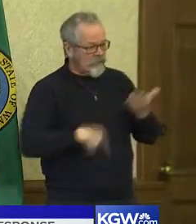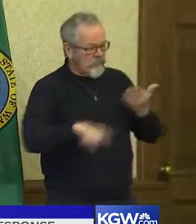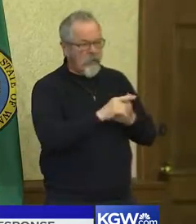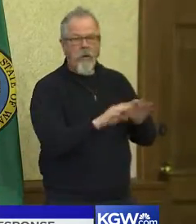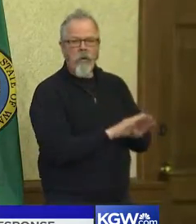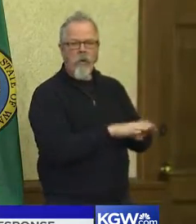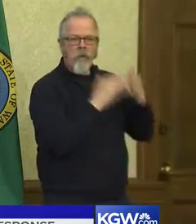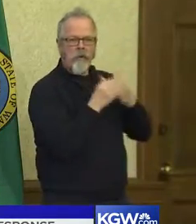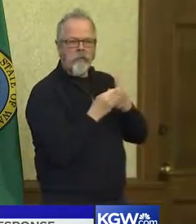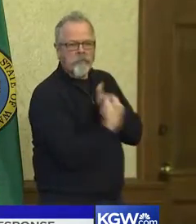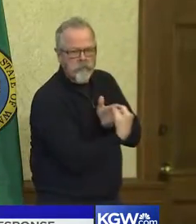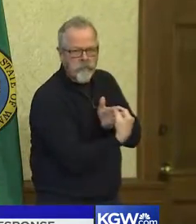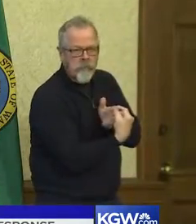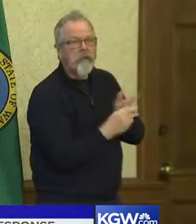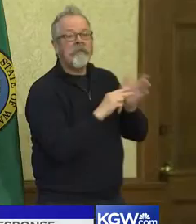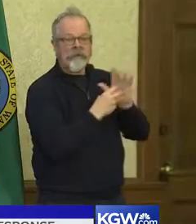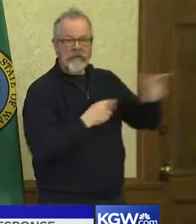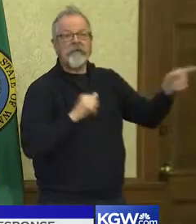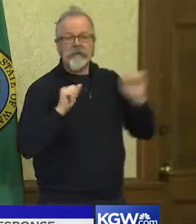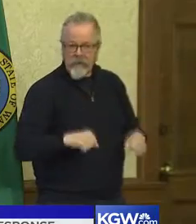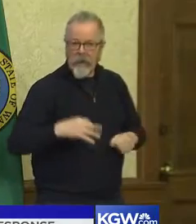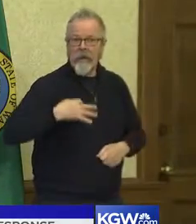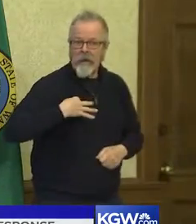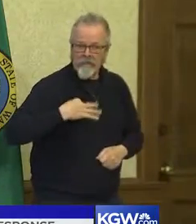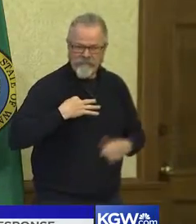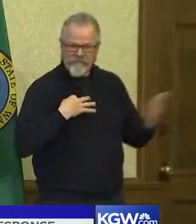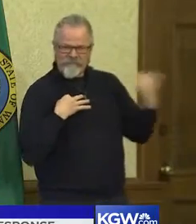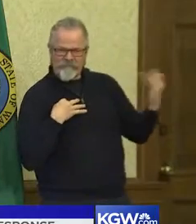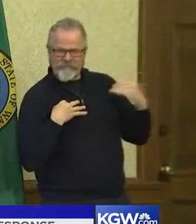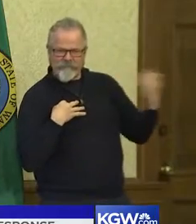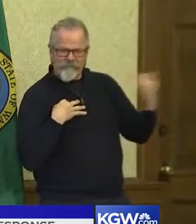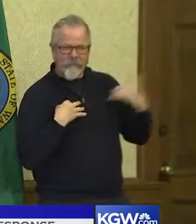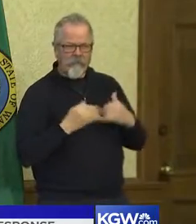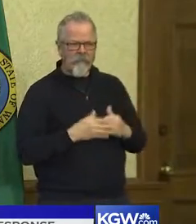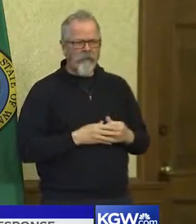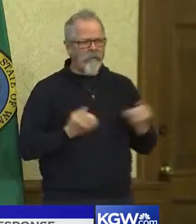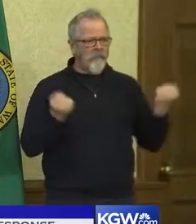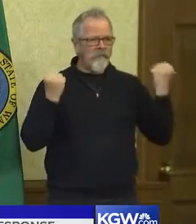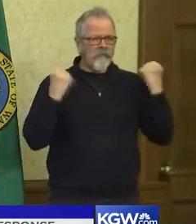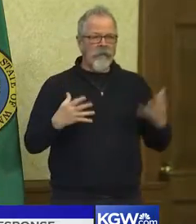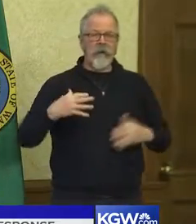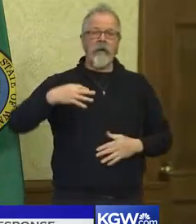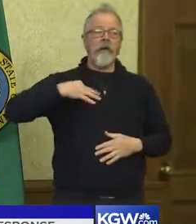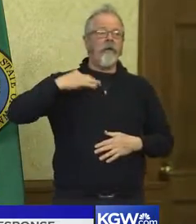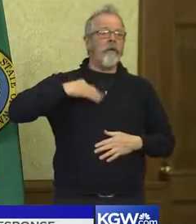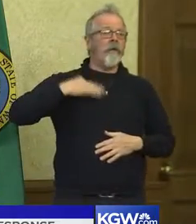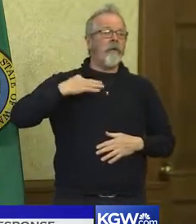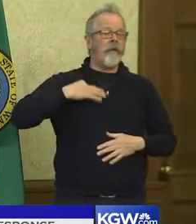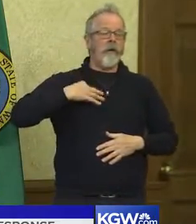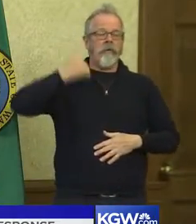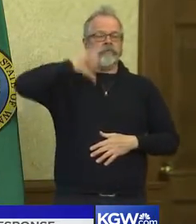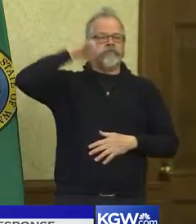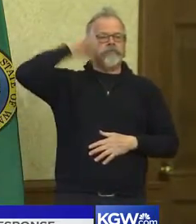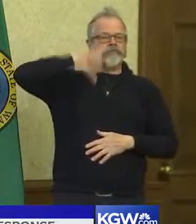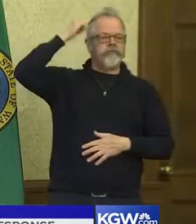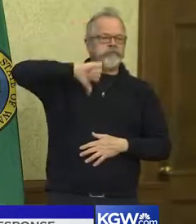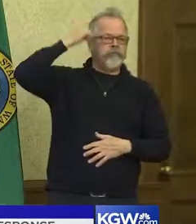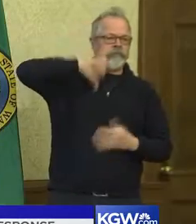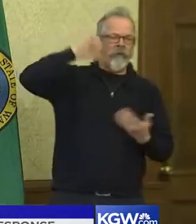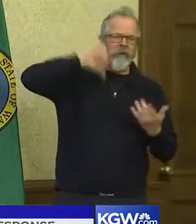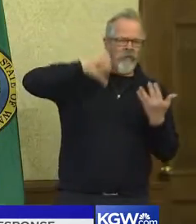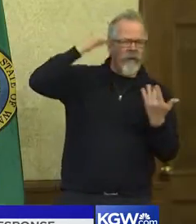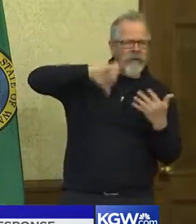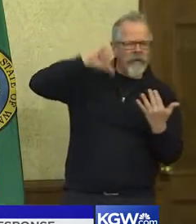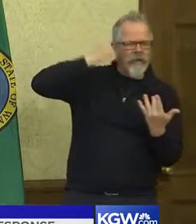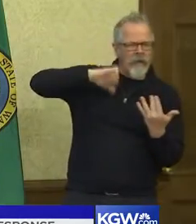the date of their eligibility. What happened was, after the CARES Act was passed on the 27th and went into effect on the 29th, a lot of